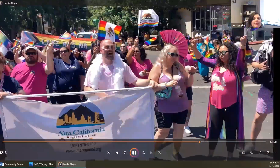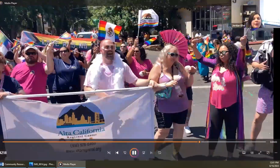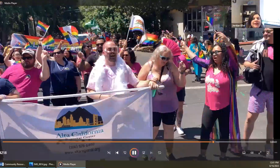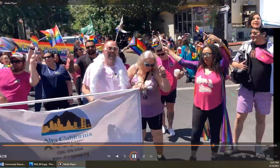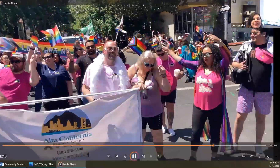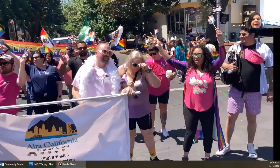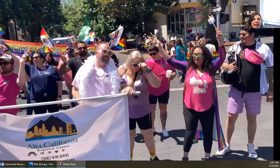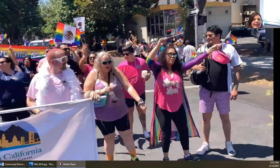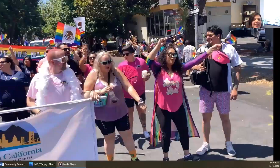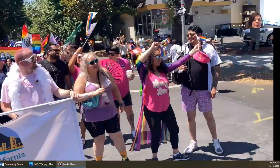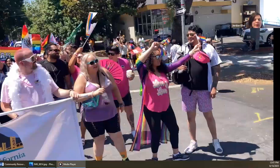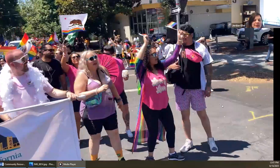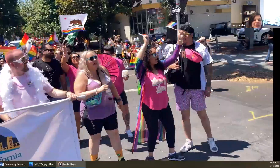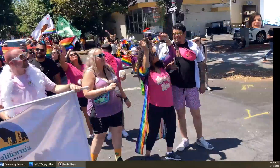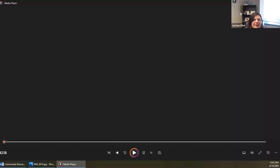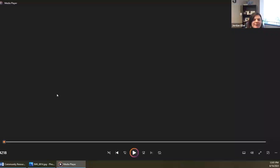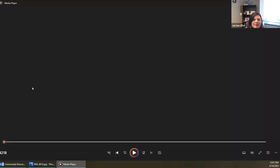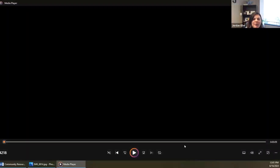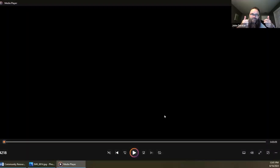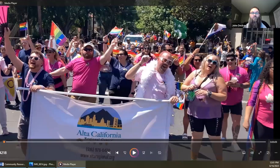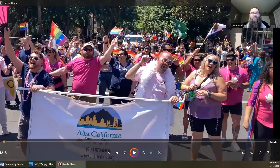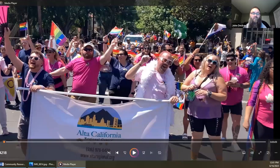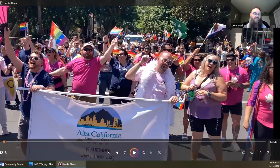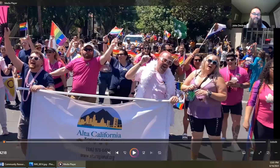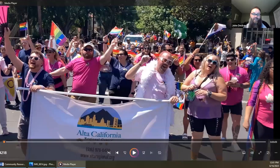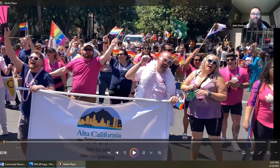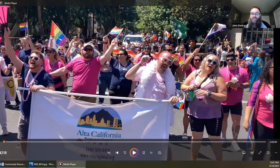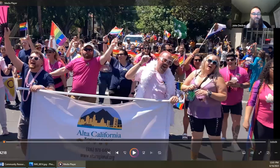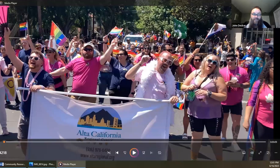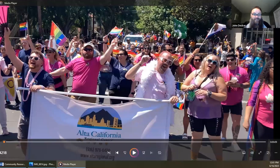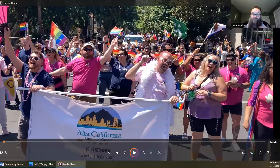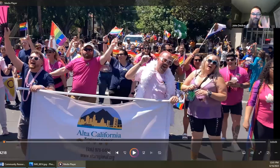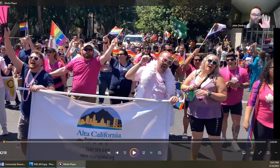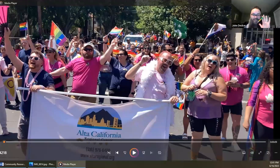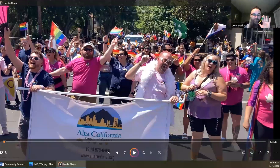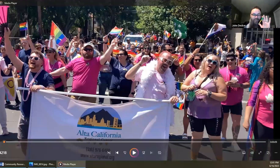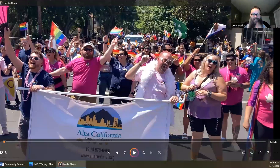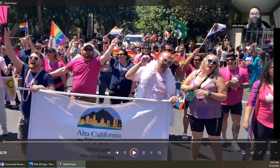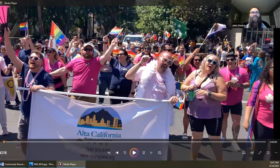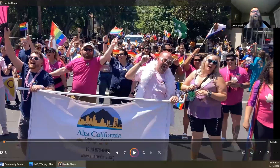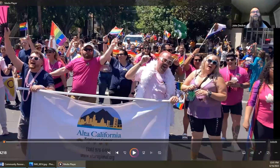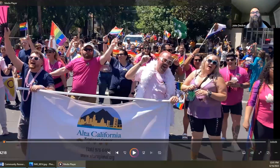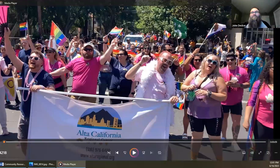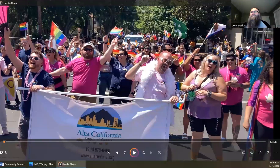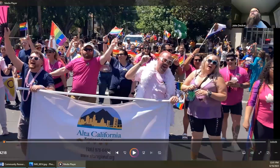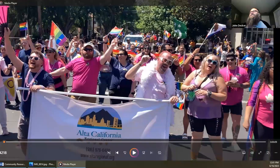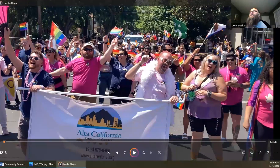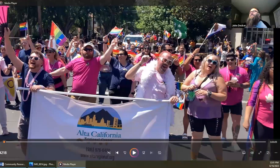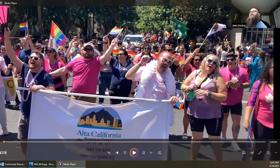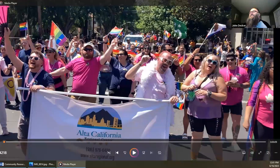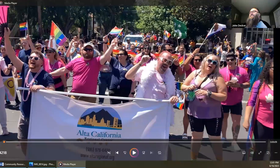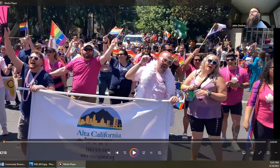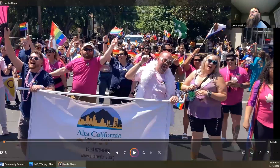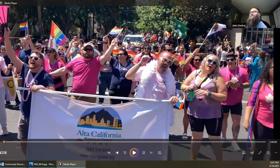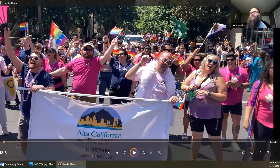We see movement. Yeah, we can't hear it, but we totally see it. That's all right. You missed our singing, and that's okay. You didn't need to hear all that. All right,